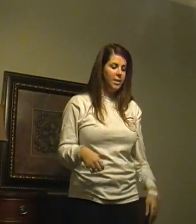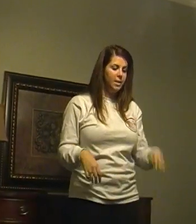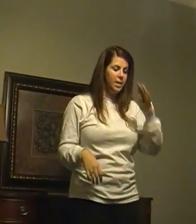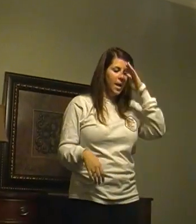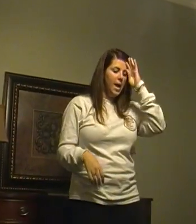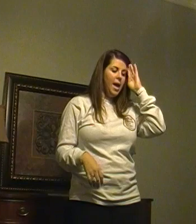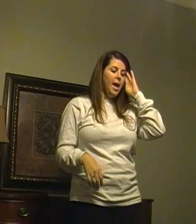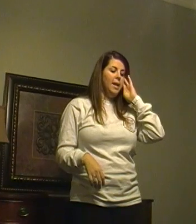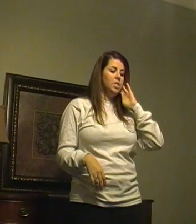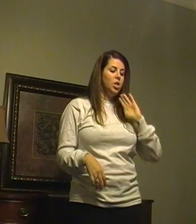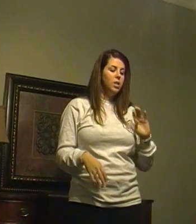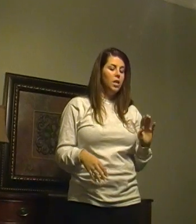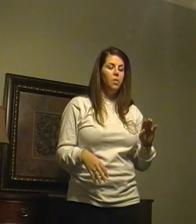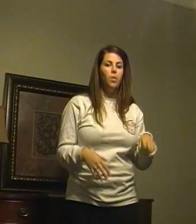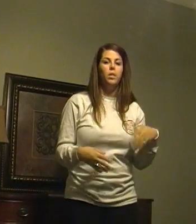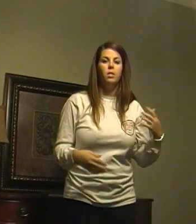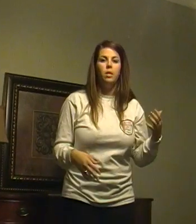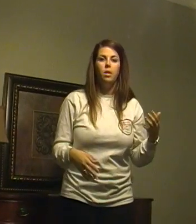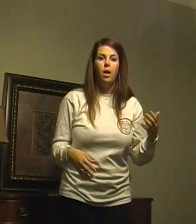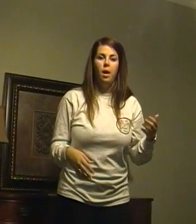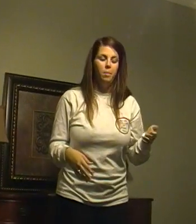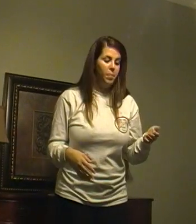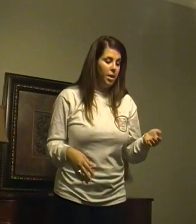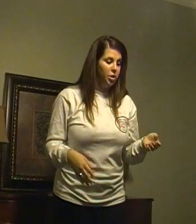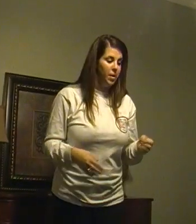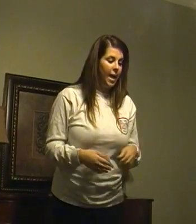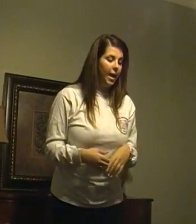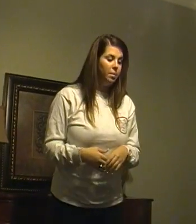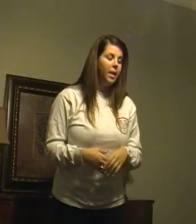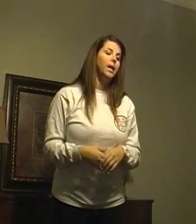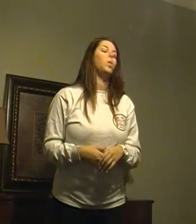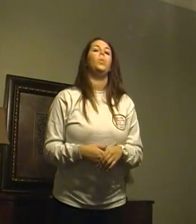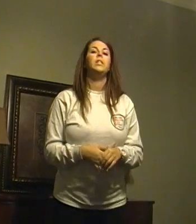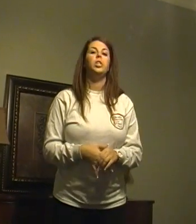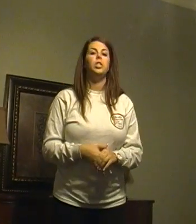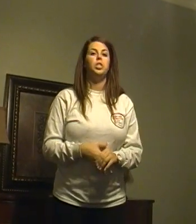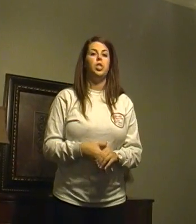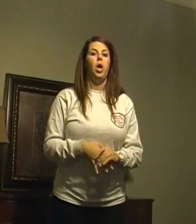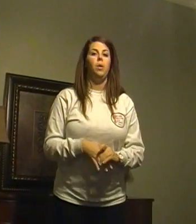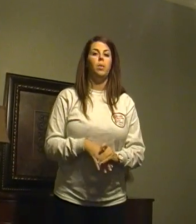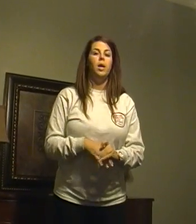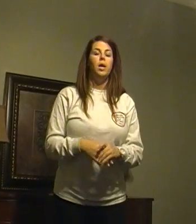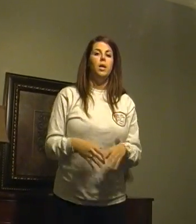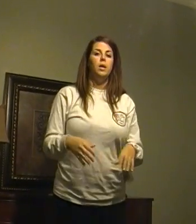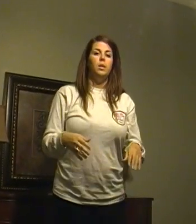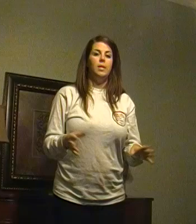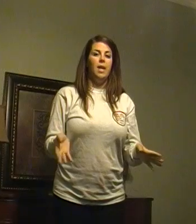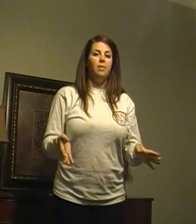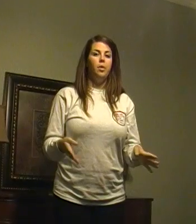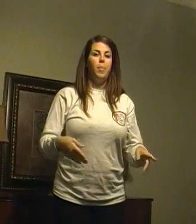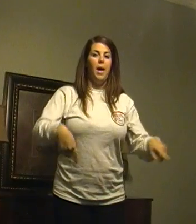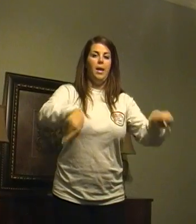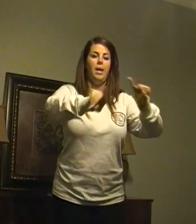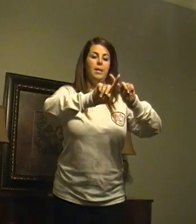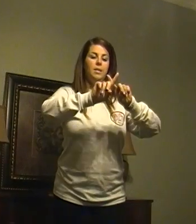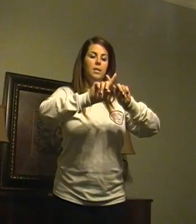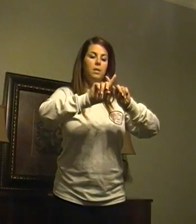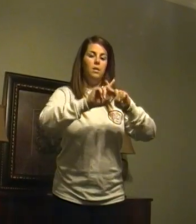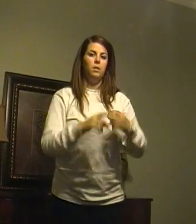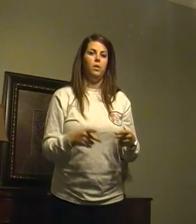chorus, and it starts off with but you came like a winter snow. The sign for but is